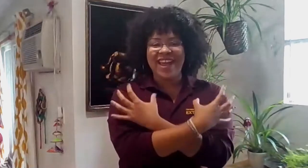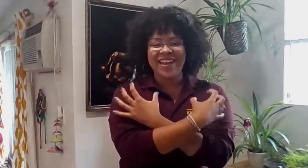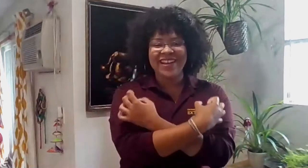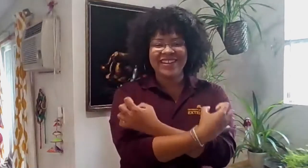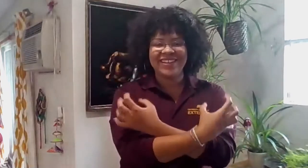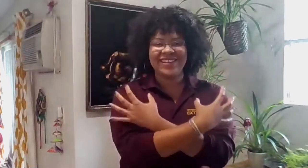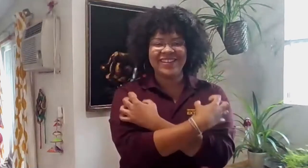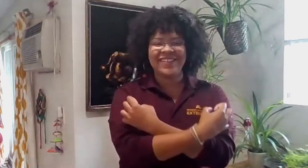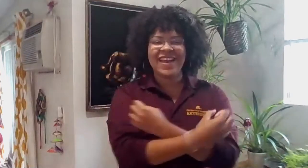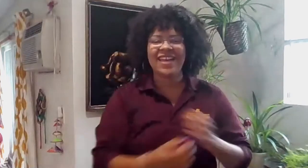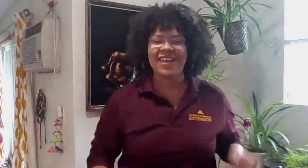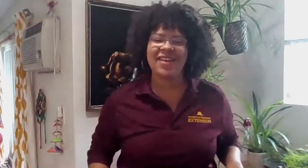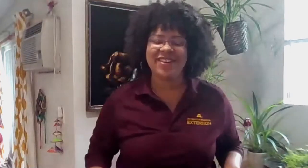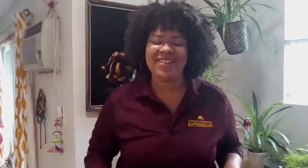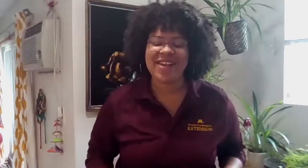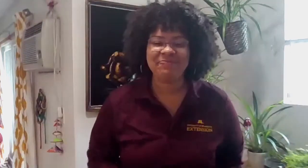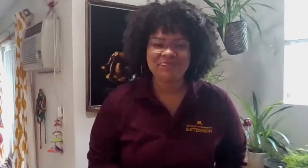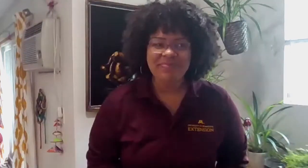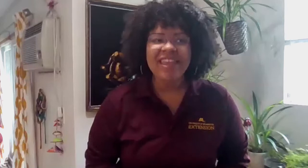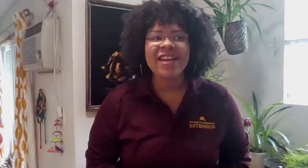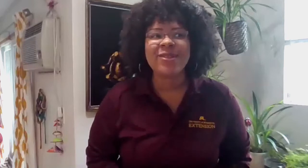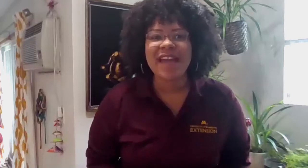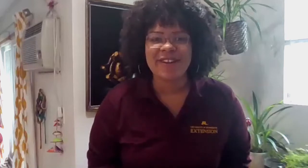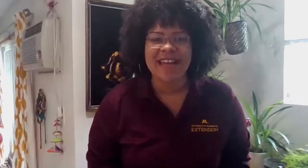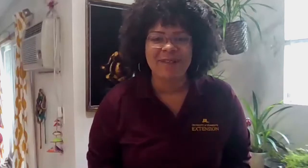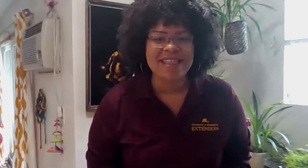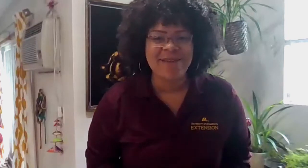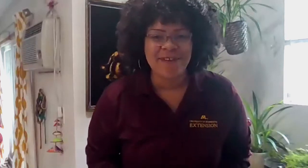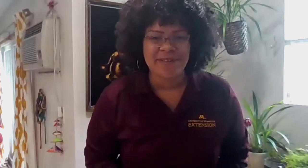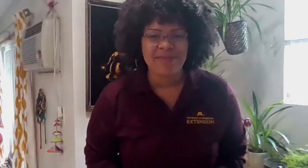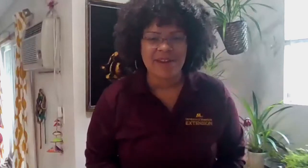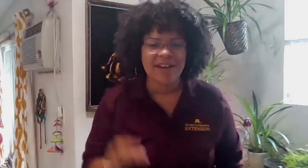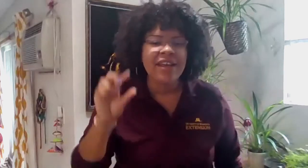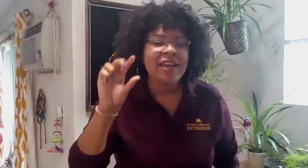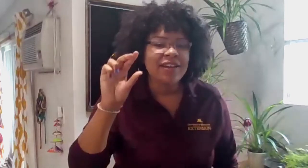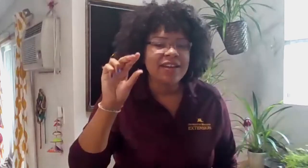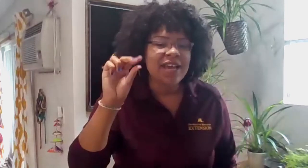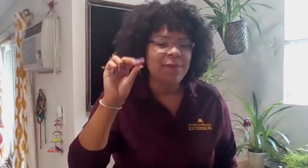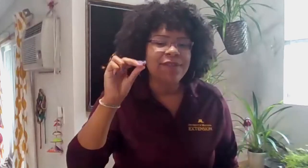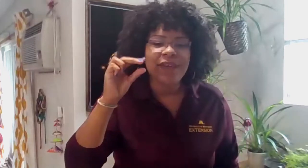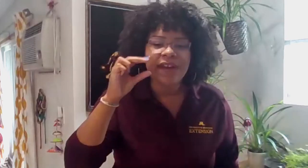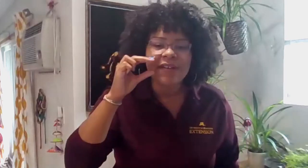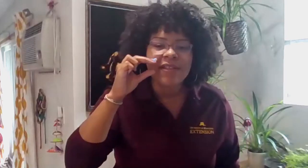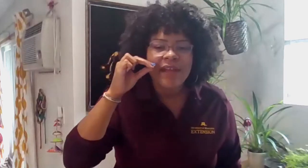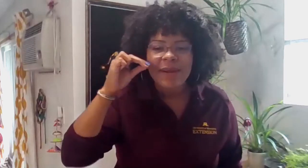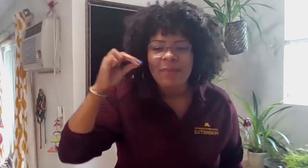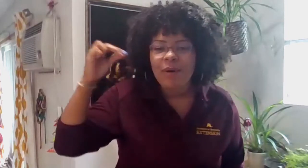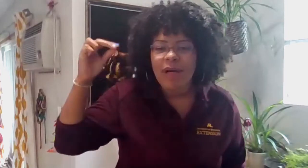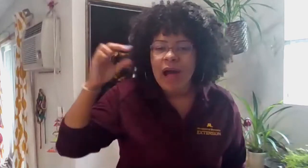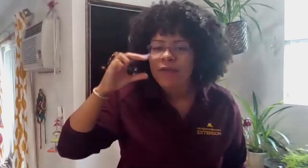bear. I like that one a lot. Here's another animal. Let's see if you know this one. You're going to take both fingers and pull out from